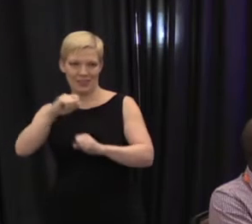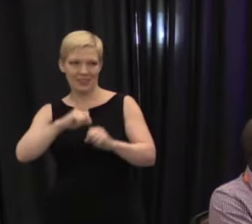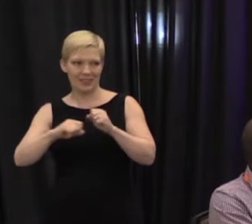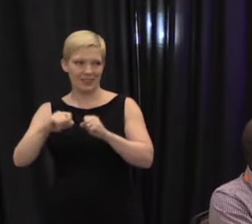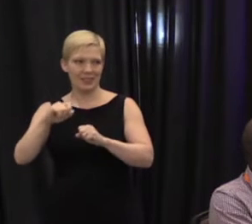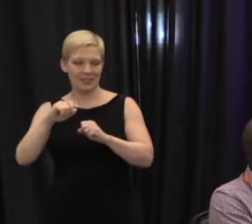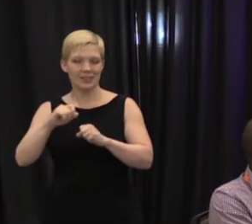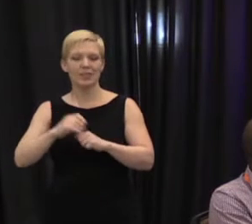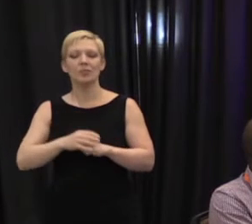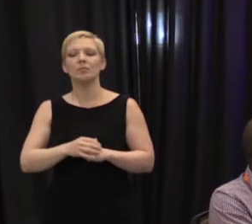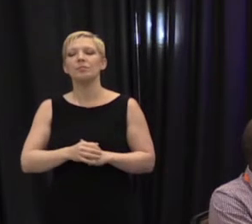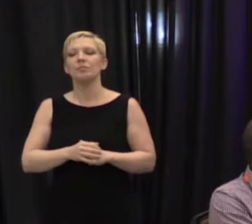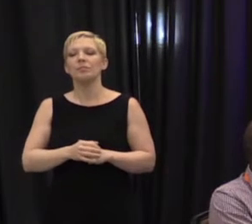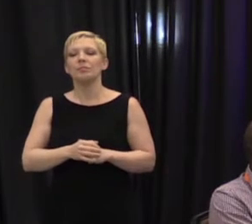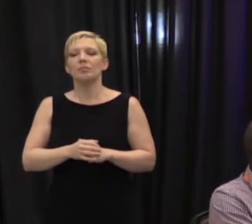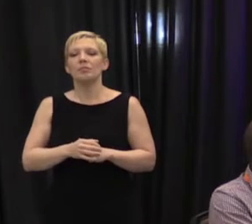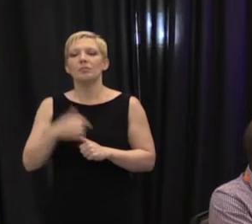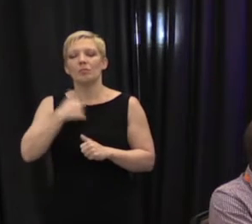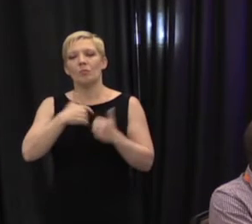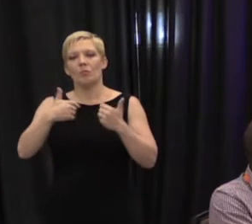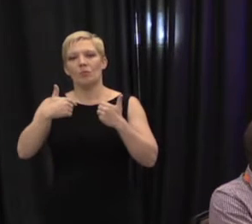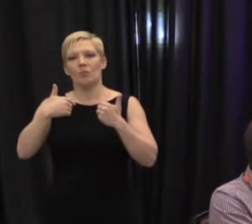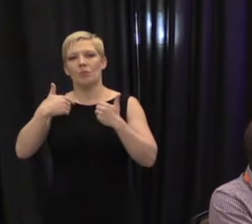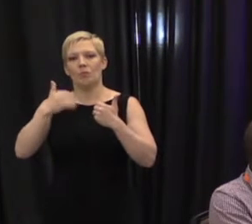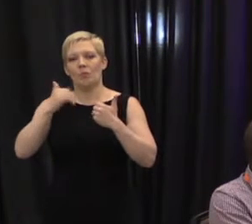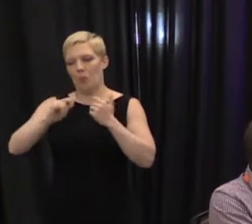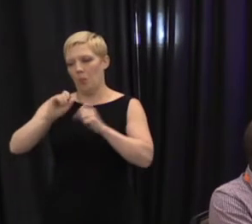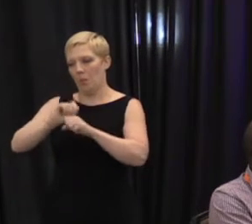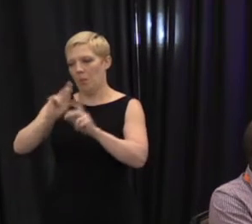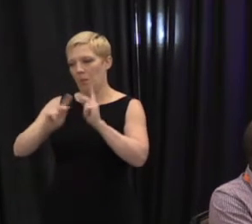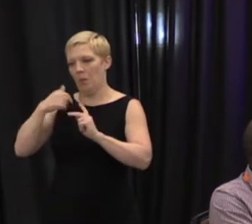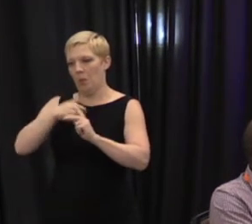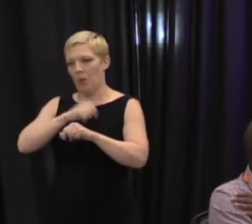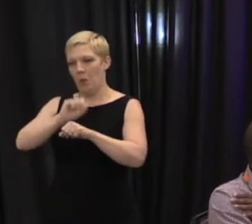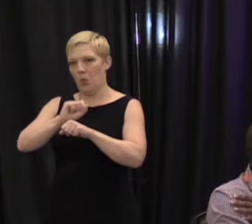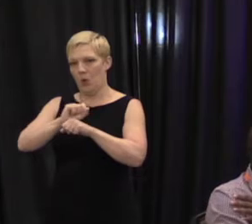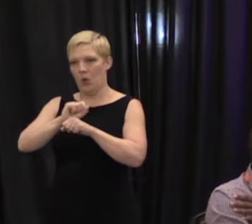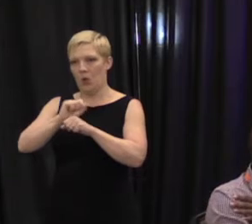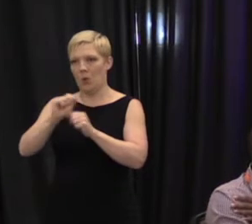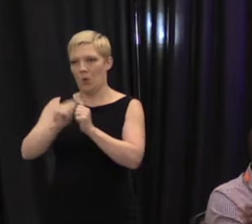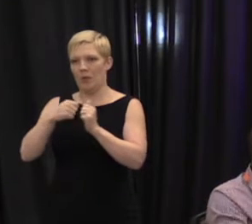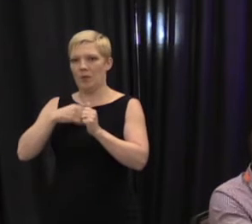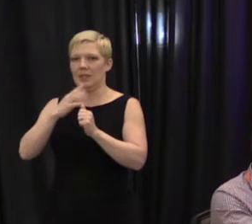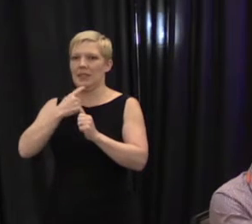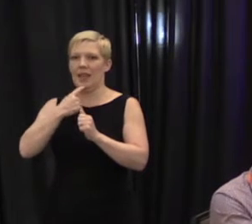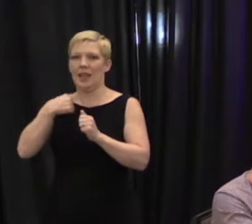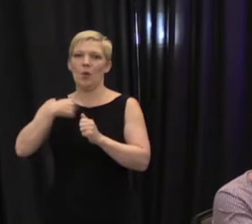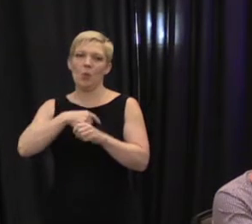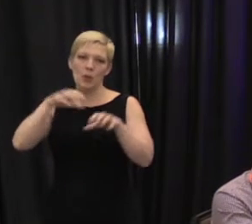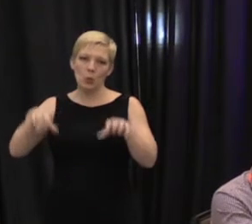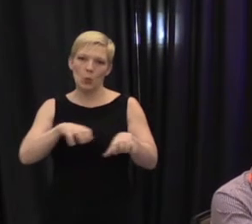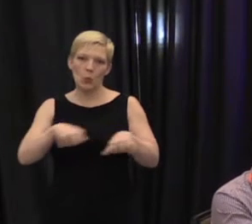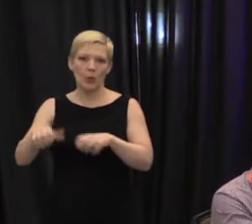that ARC Southeast, we have this motto that we do our work with ratchet and rigor. And